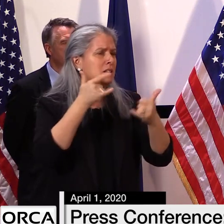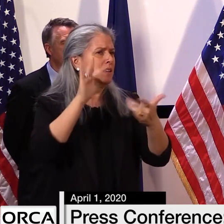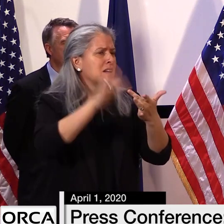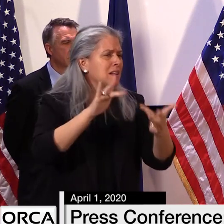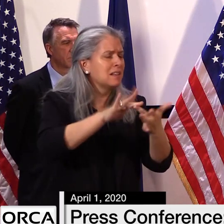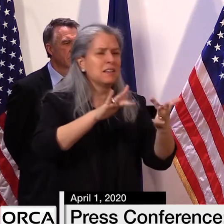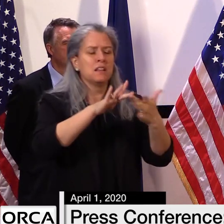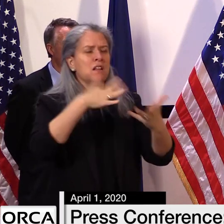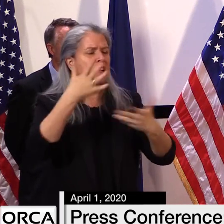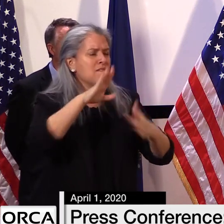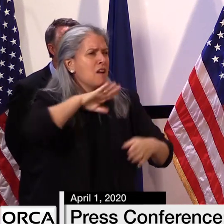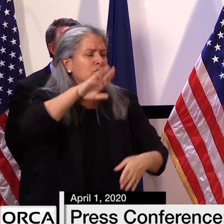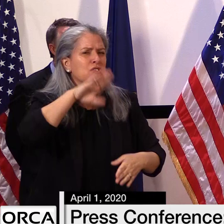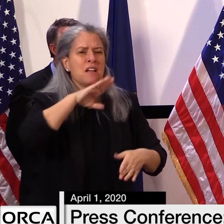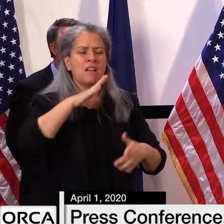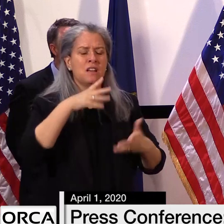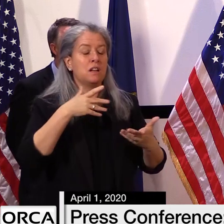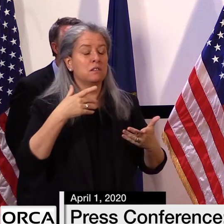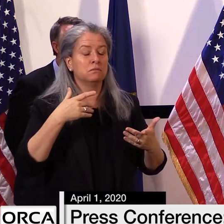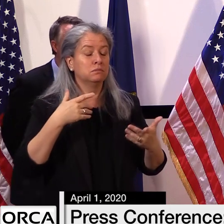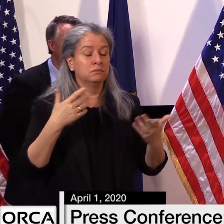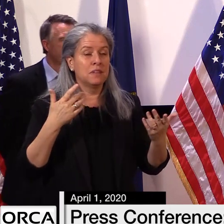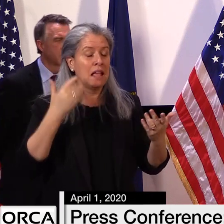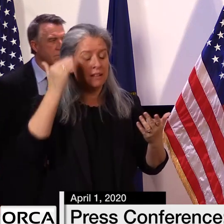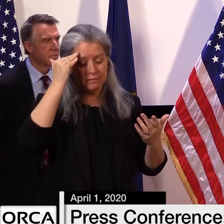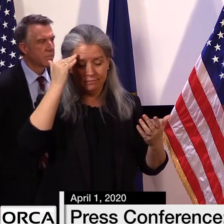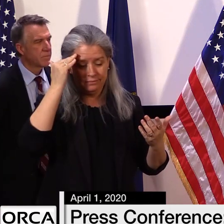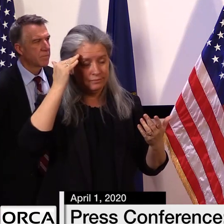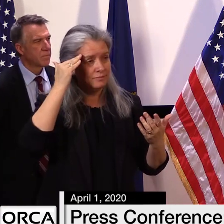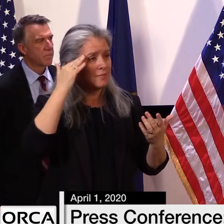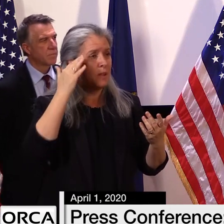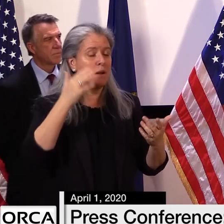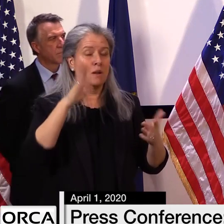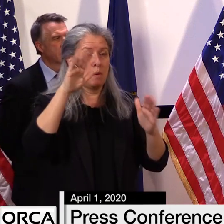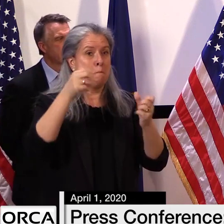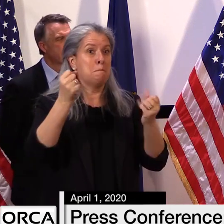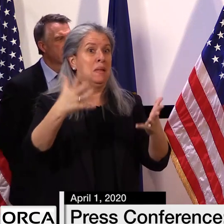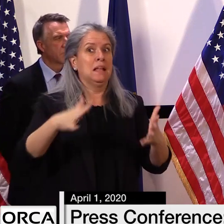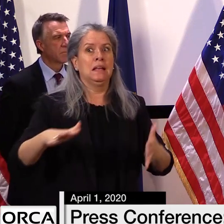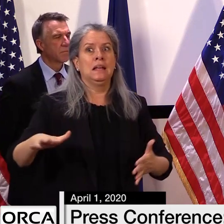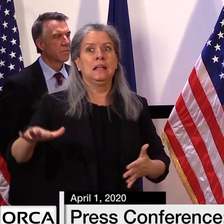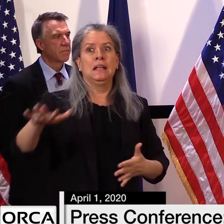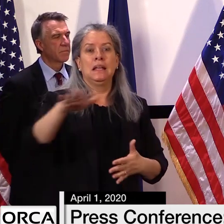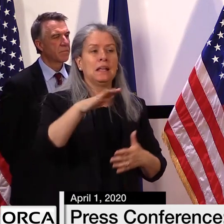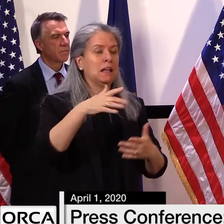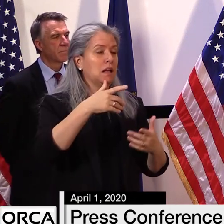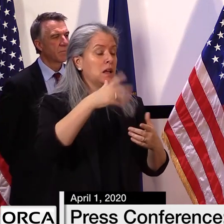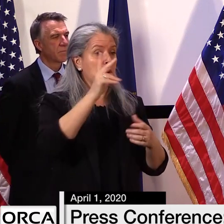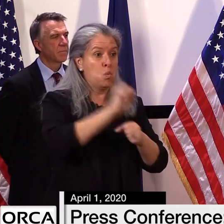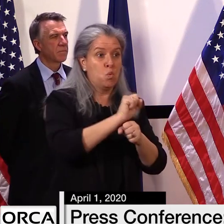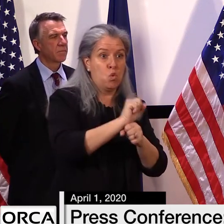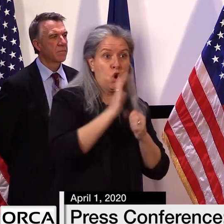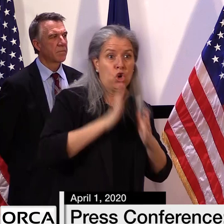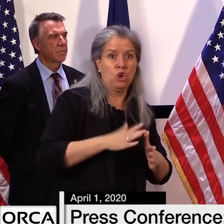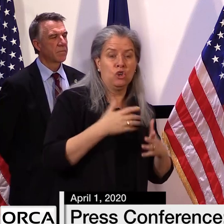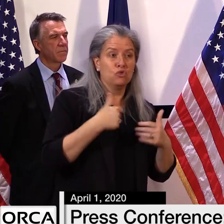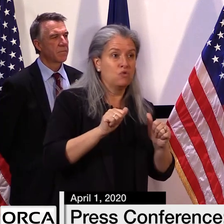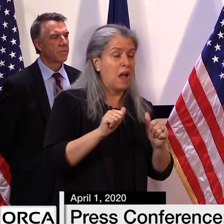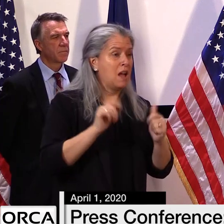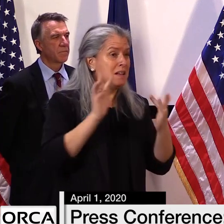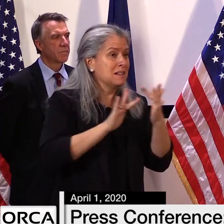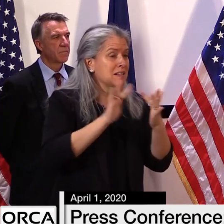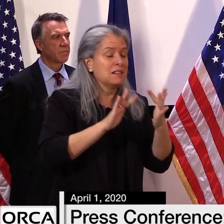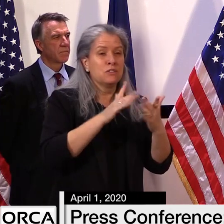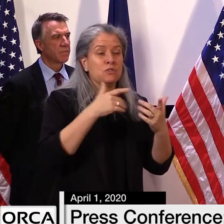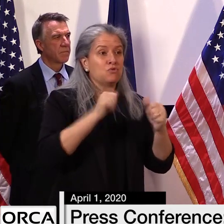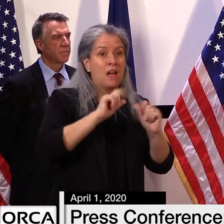We recognize that there is a massive number of individuals out there that are doing everything they can, whether it be online or